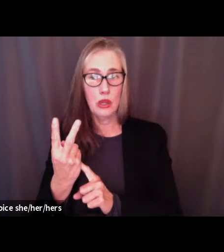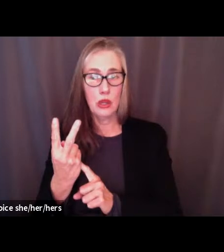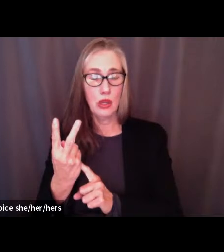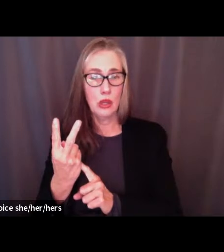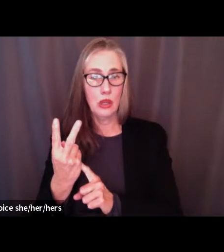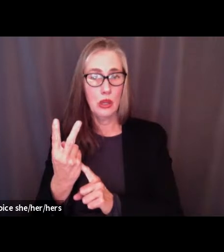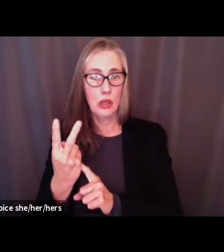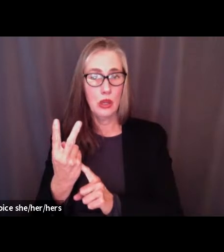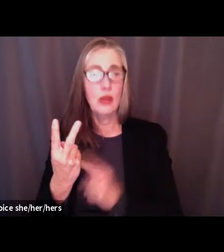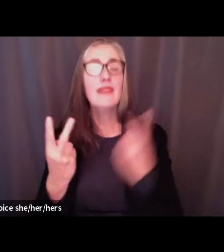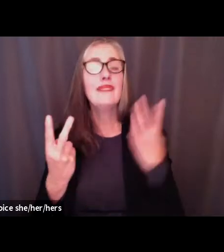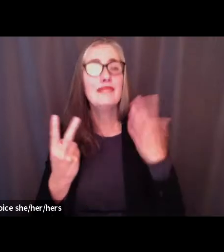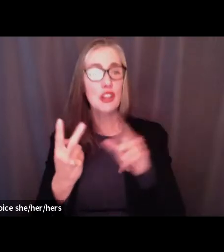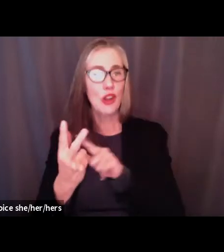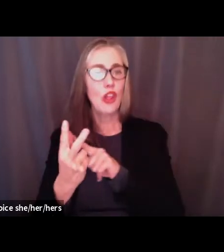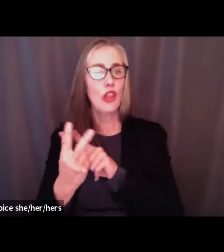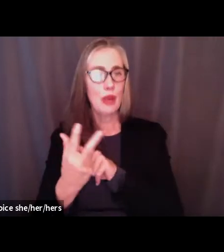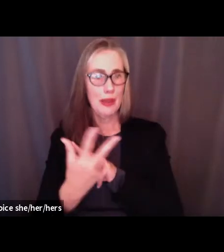I see 3.